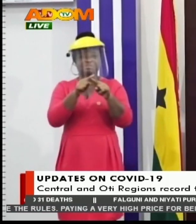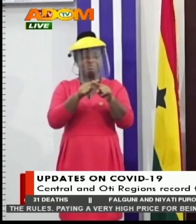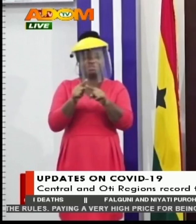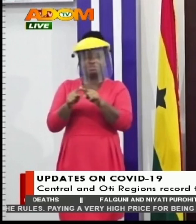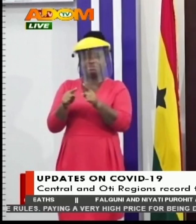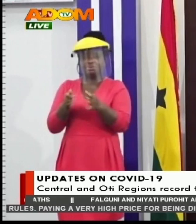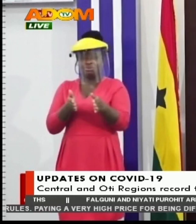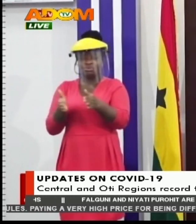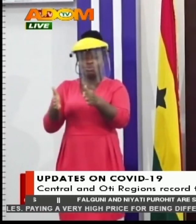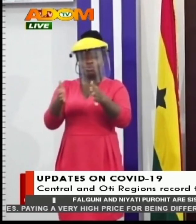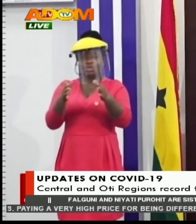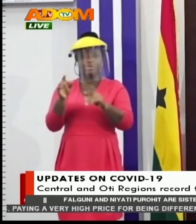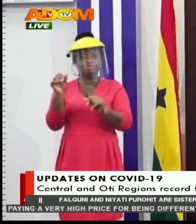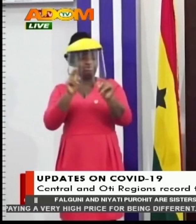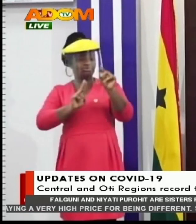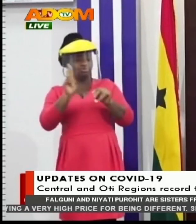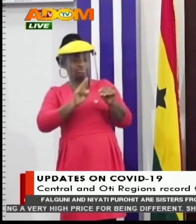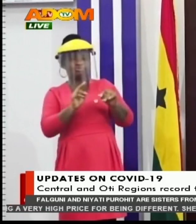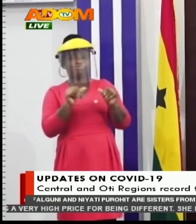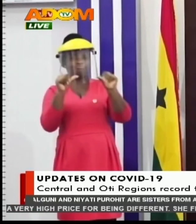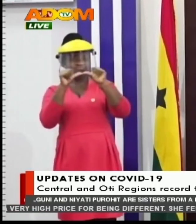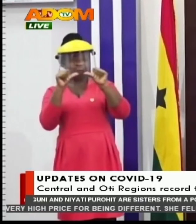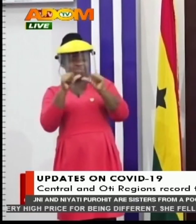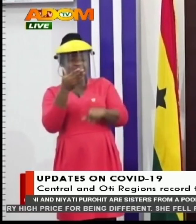can go to the next slide, the same repeat slide.